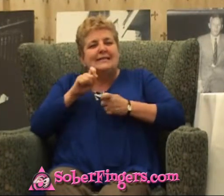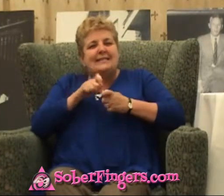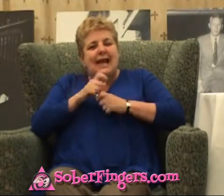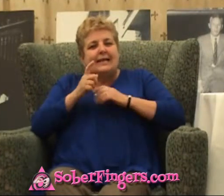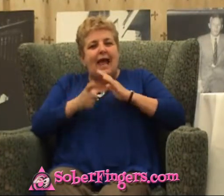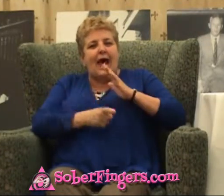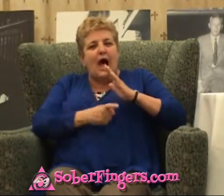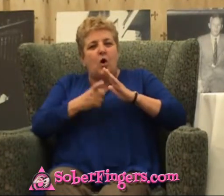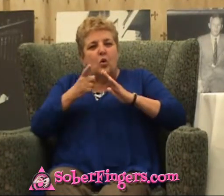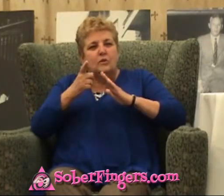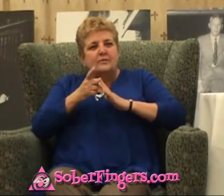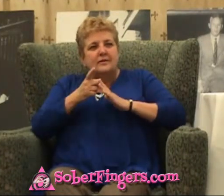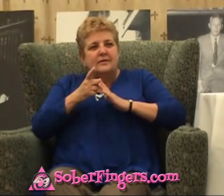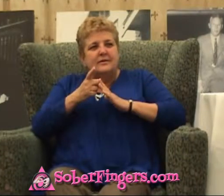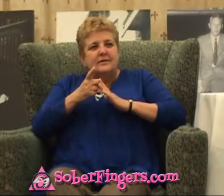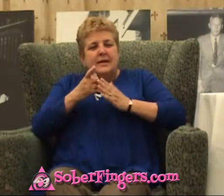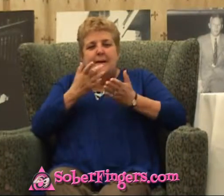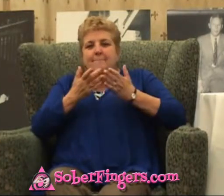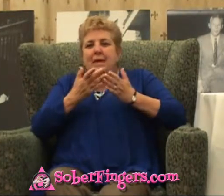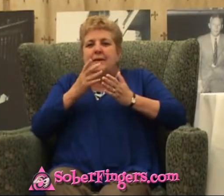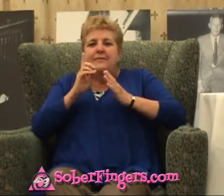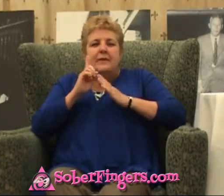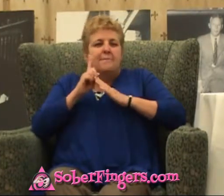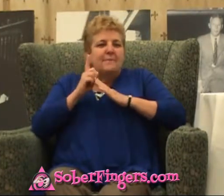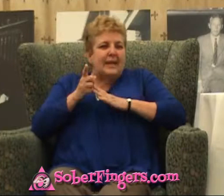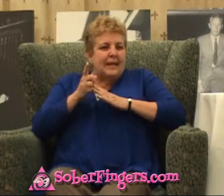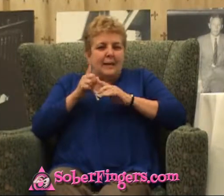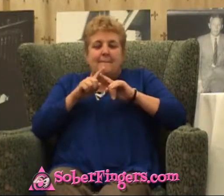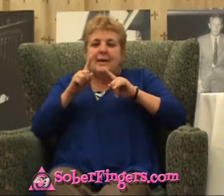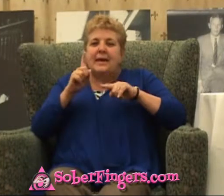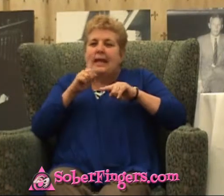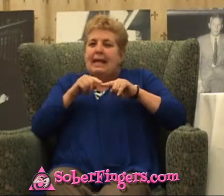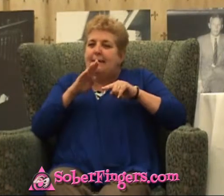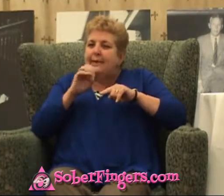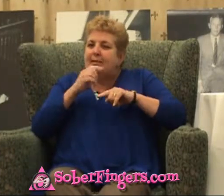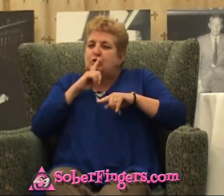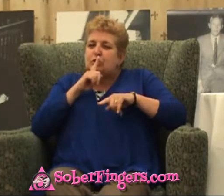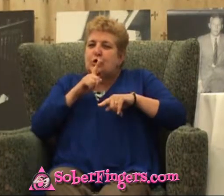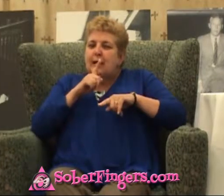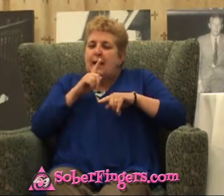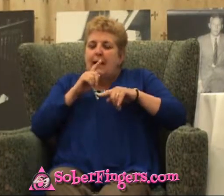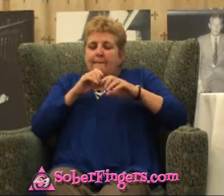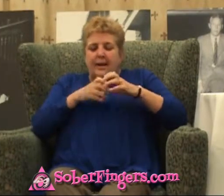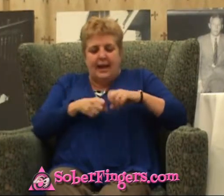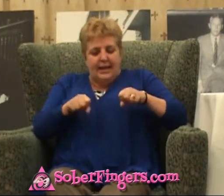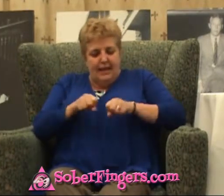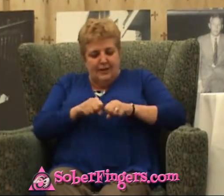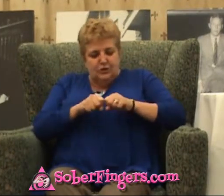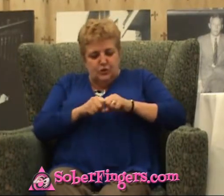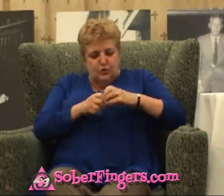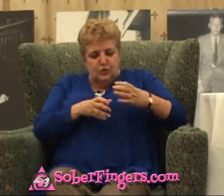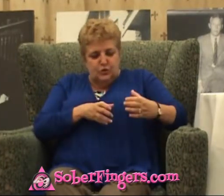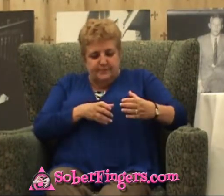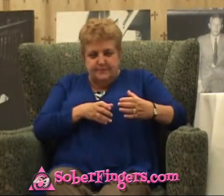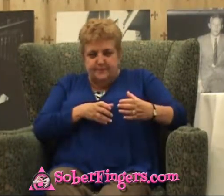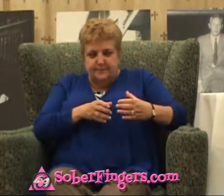not 2 years to the exact minute, but I can't be sure of that. What I pulled out of my shoe that day was this. It